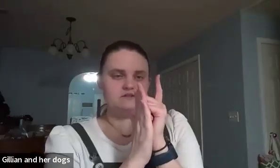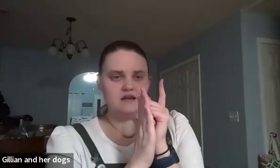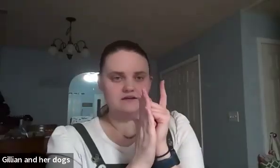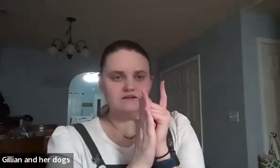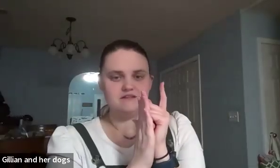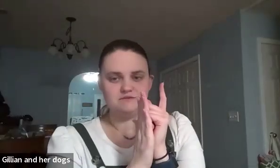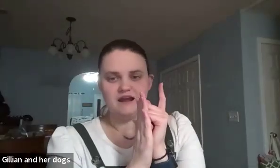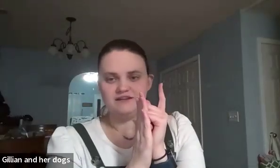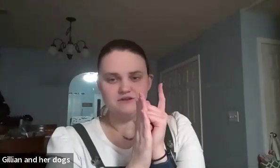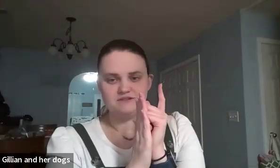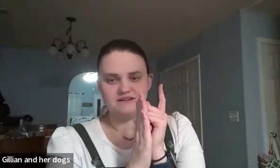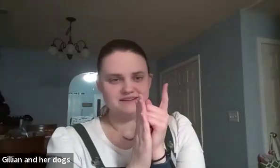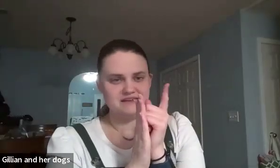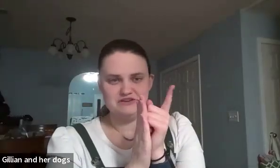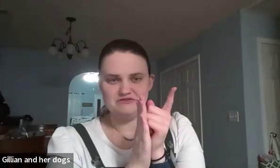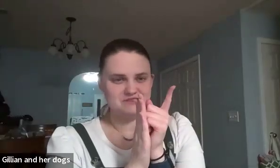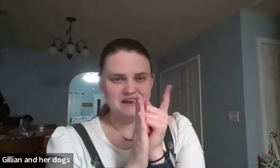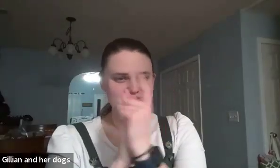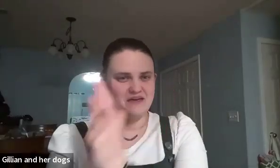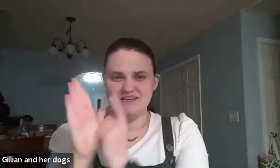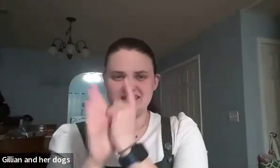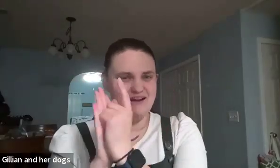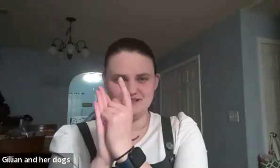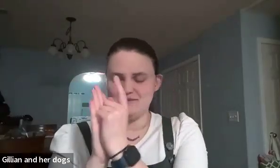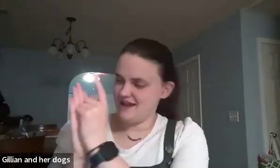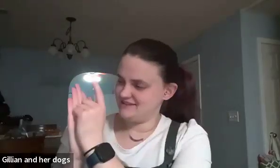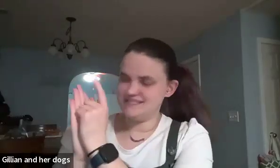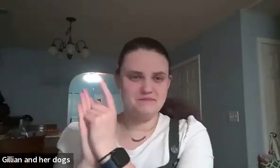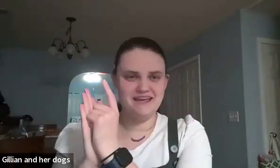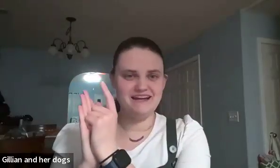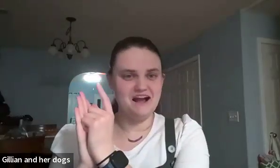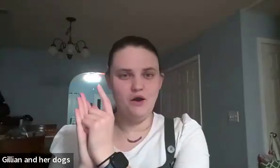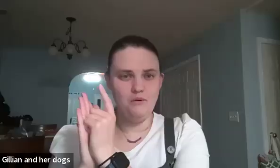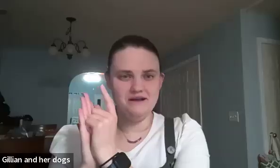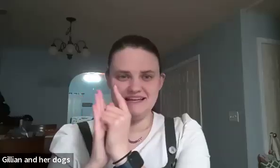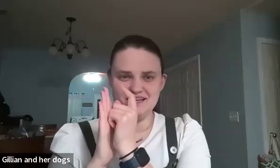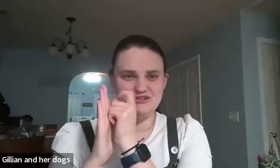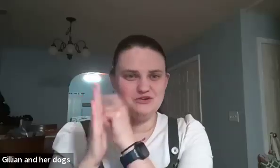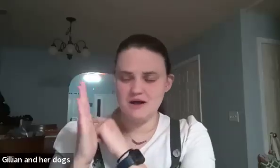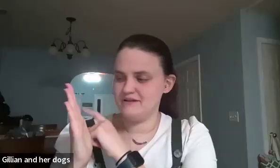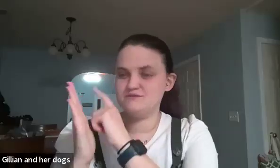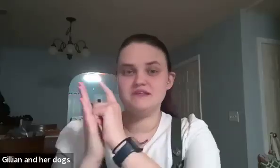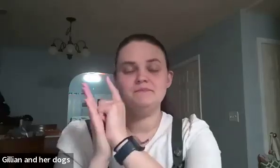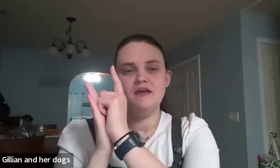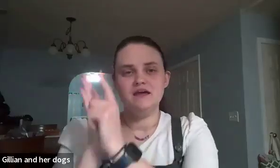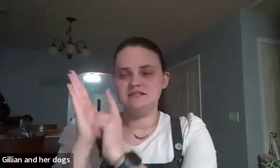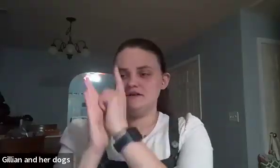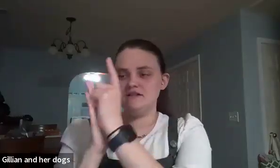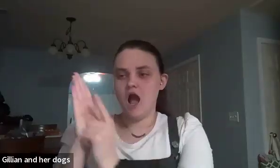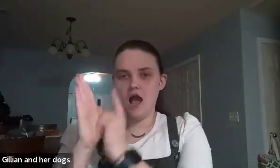So technically this one, I knew someone was gonna ask me that, because every time I have to stare at my hand and I always like get too complex with it. Typically